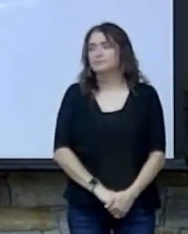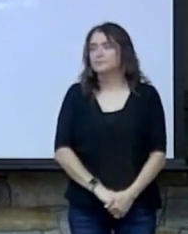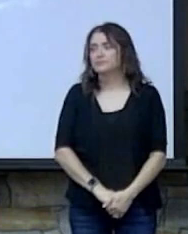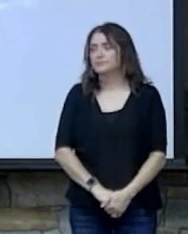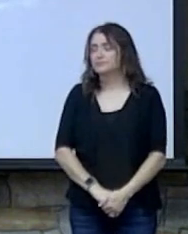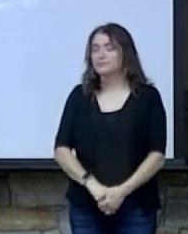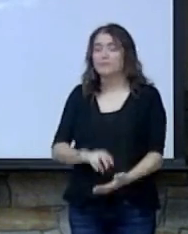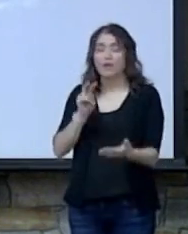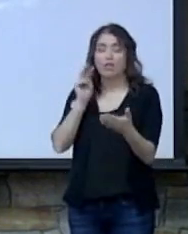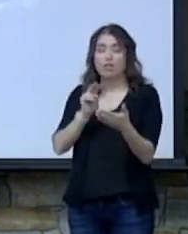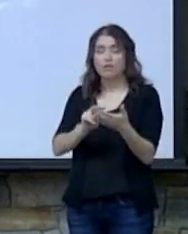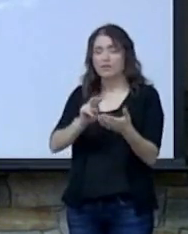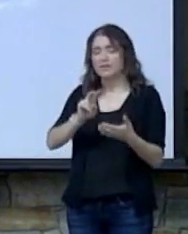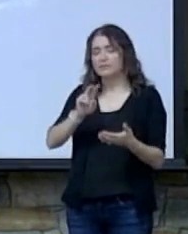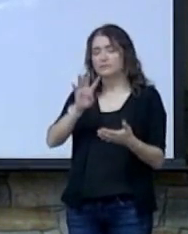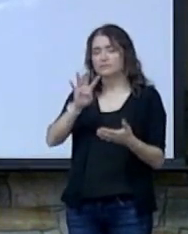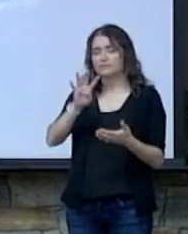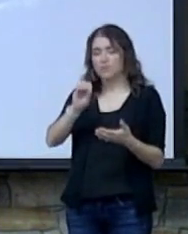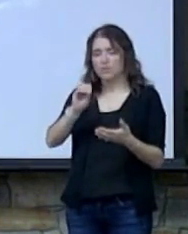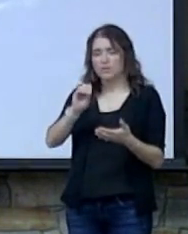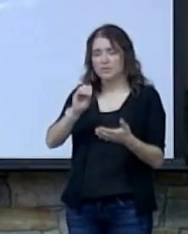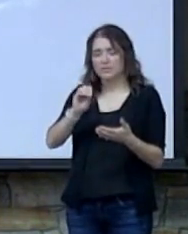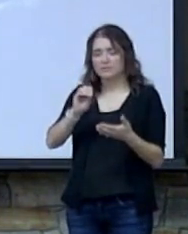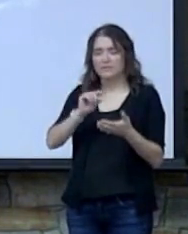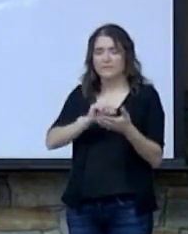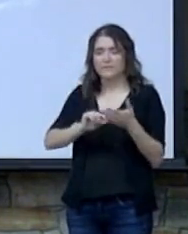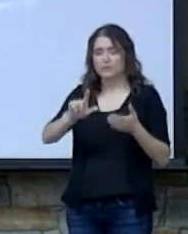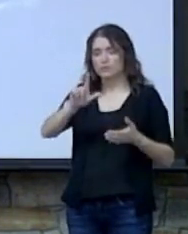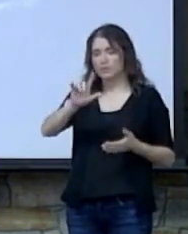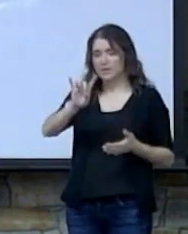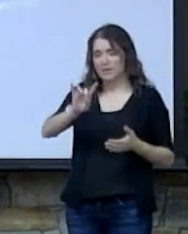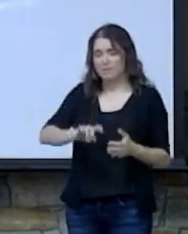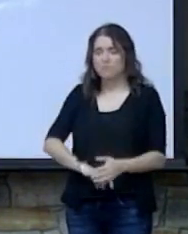31. Look at Isaiah chapter 40, beginning in verse number